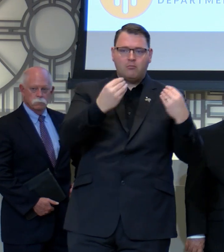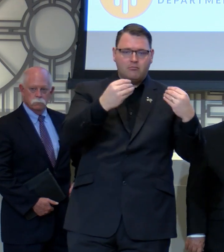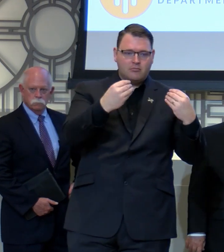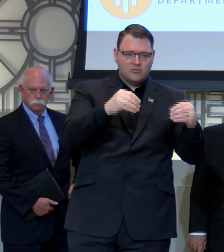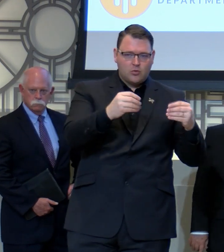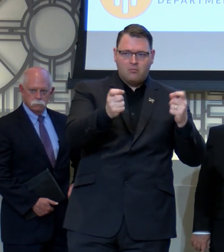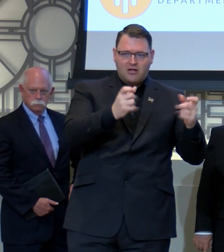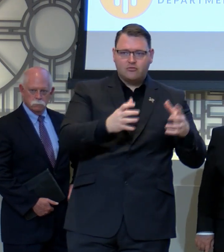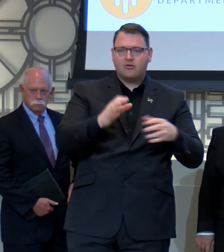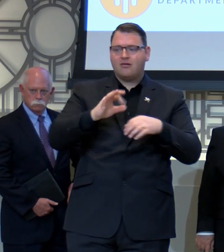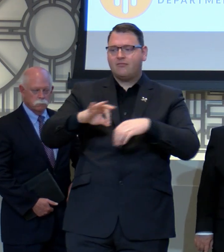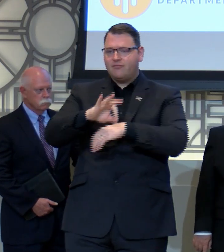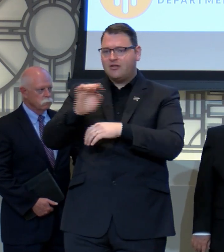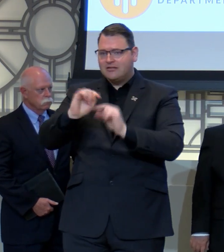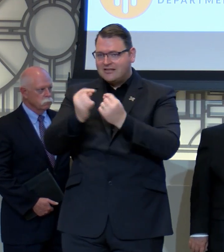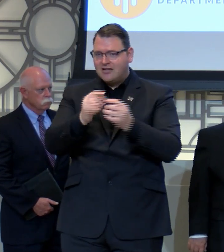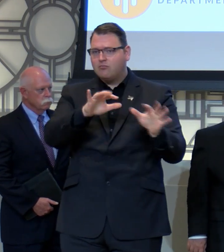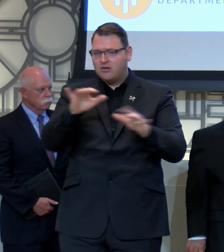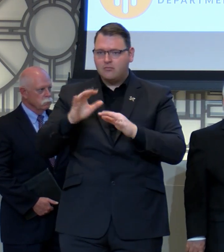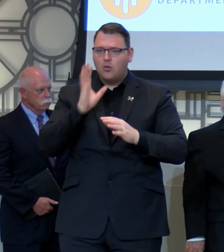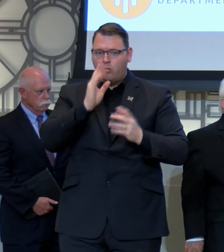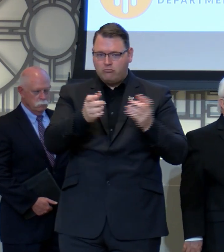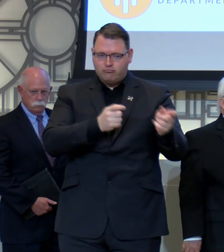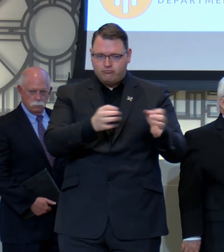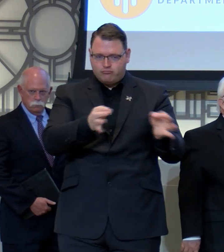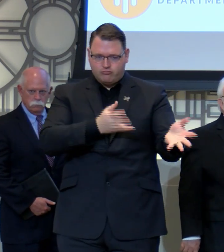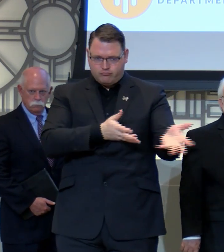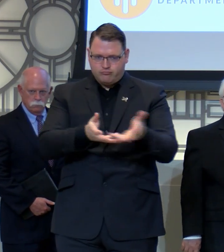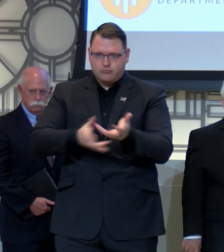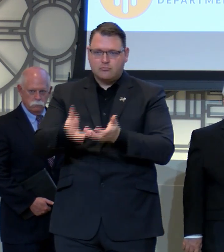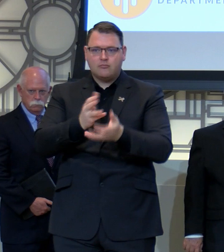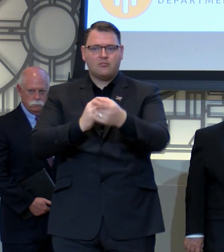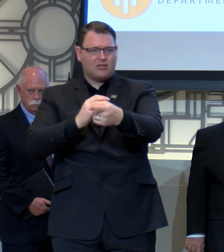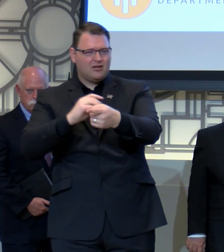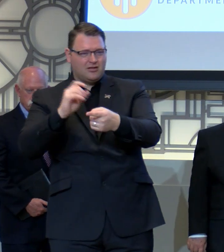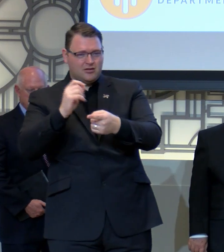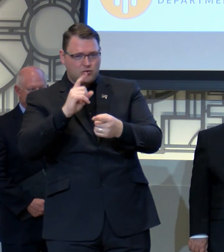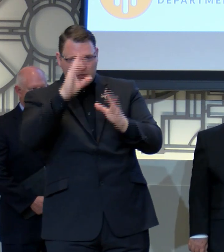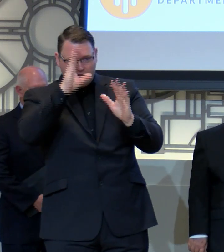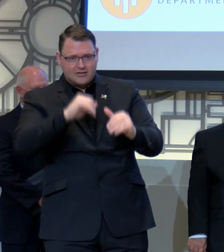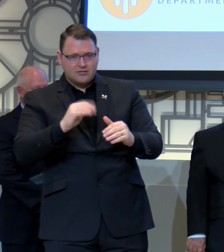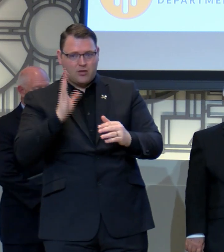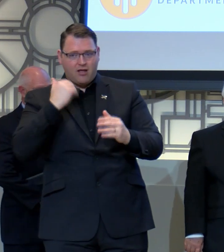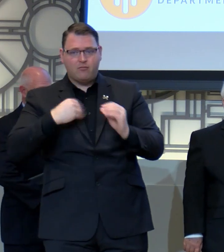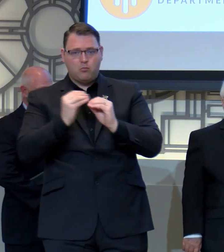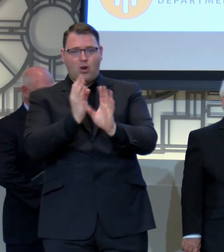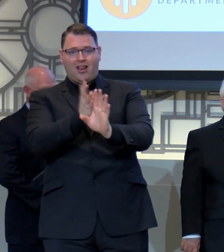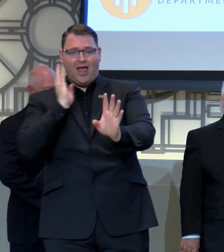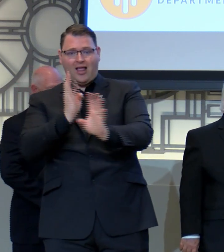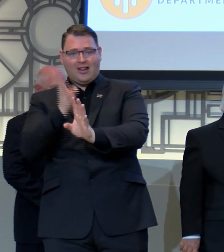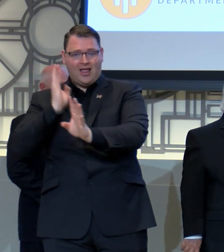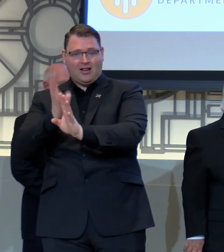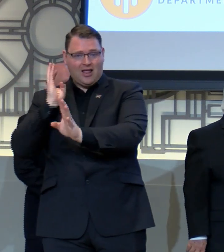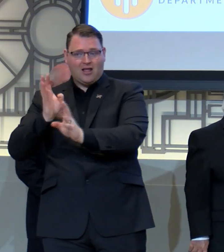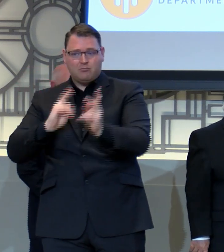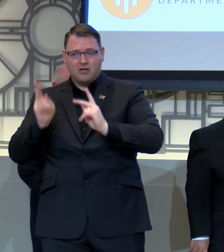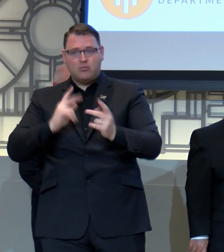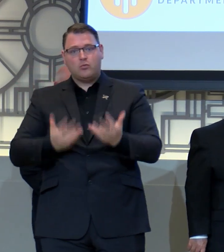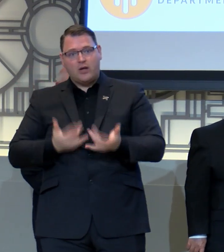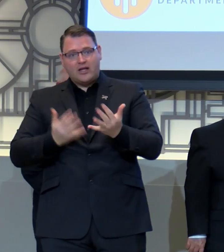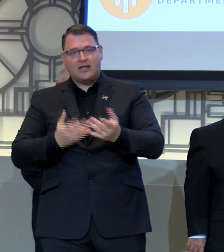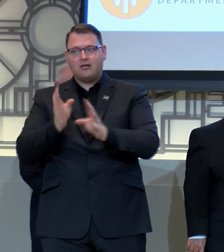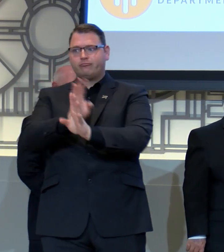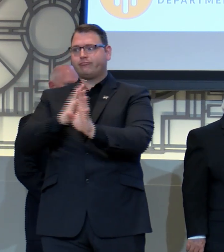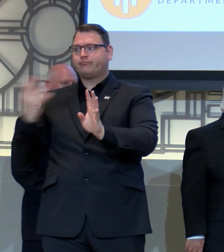do you anticipate lines, even more lines? Because if people are not let go in at once, there's going to be people outside, and it's going to